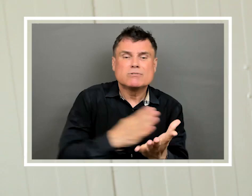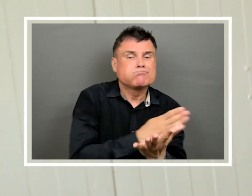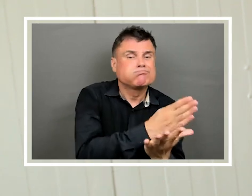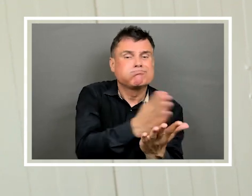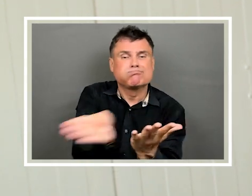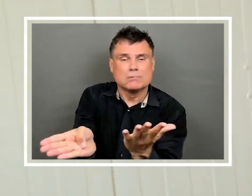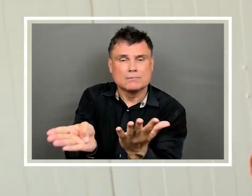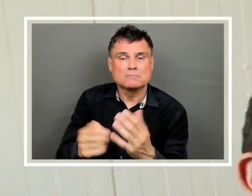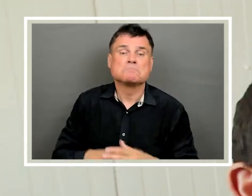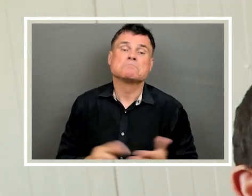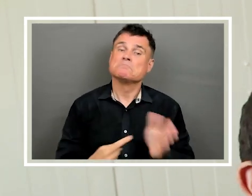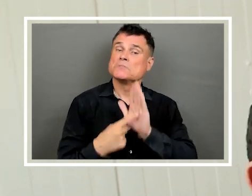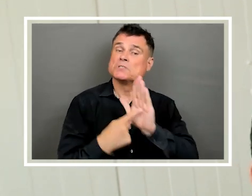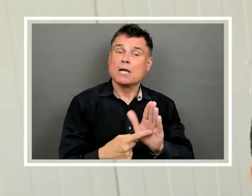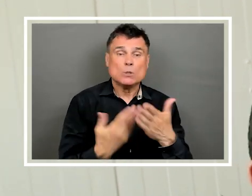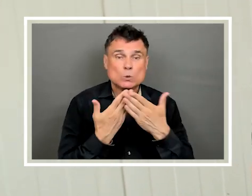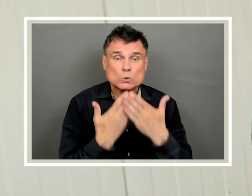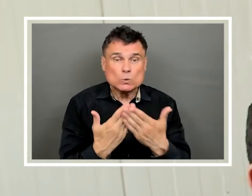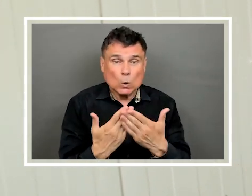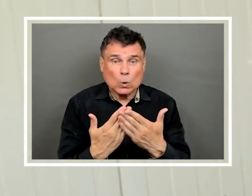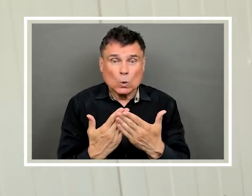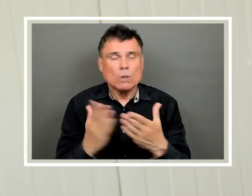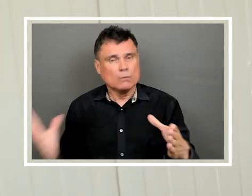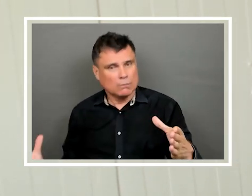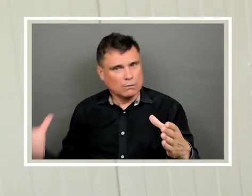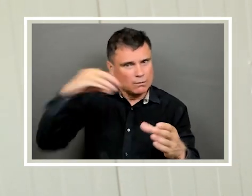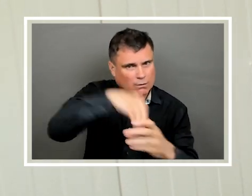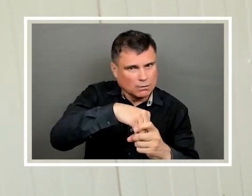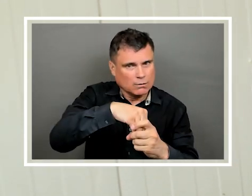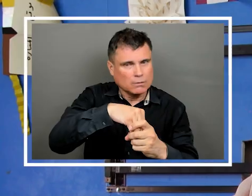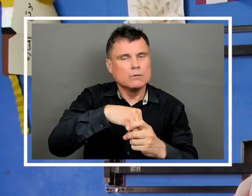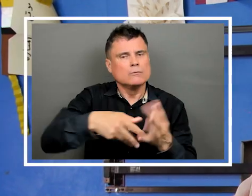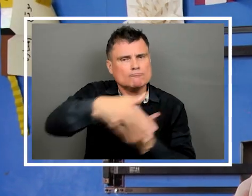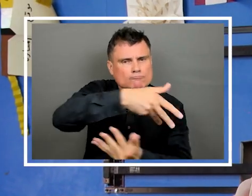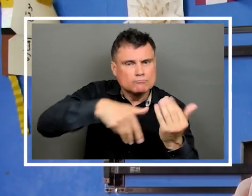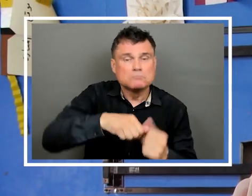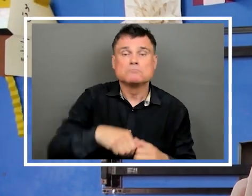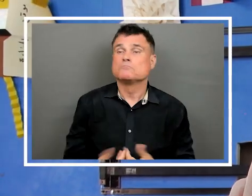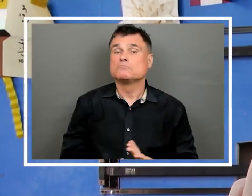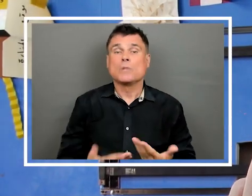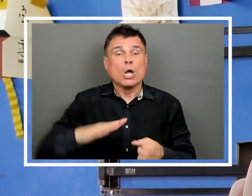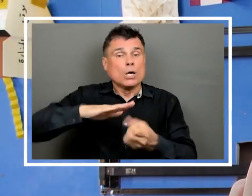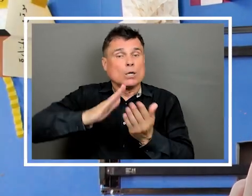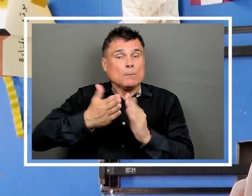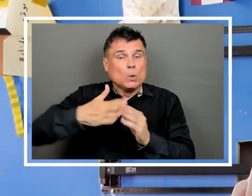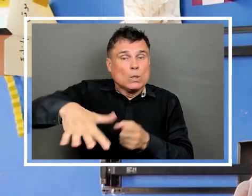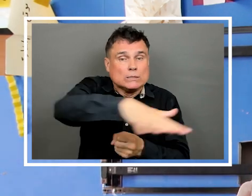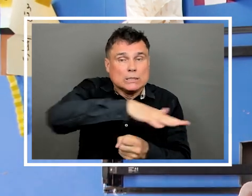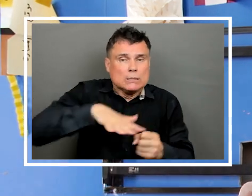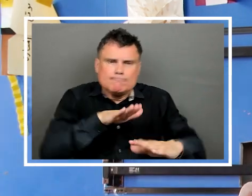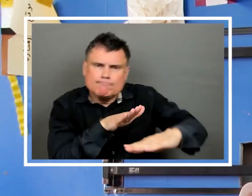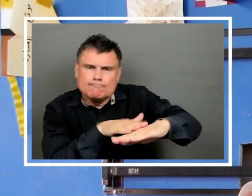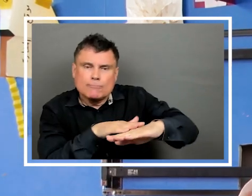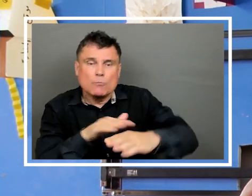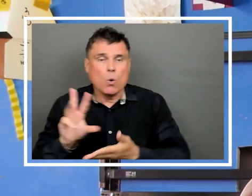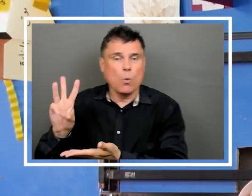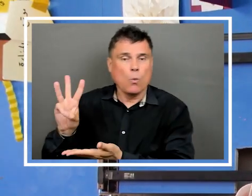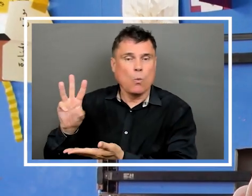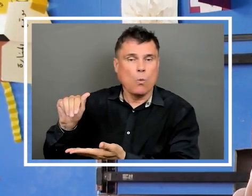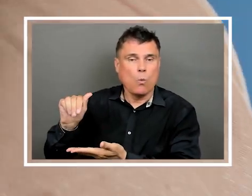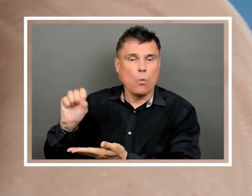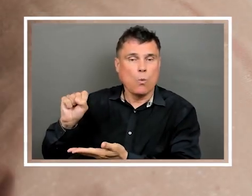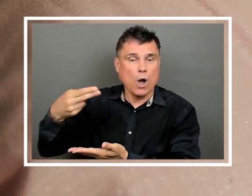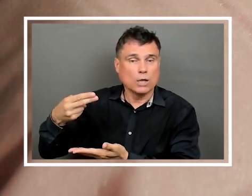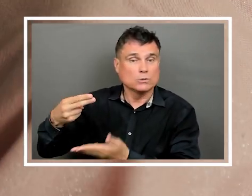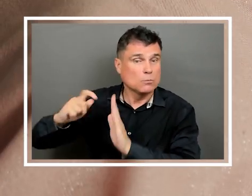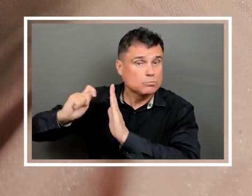ways. For example, as a student representative committee in a school, in community consultations for a WASH project, in